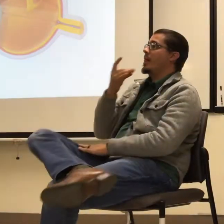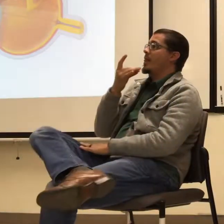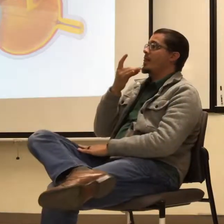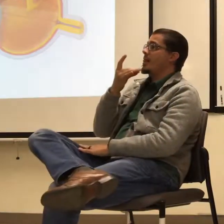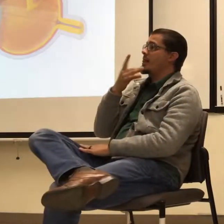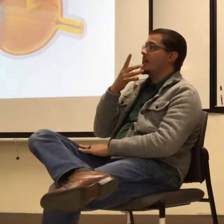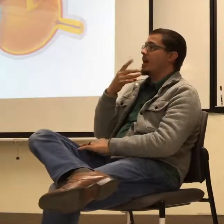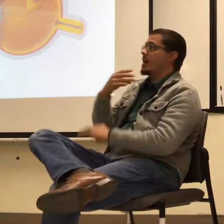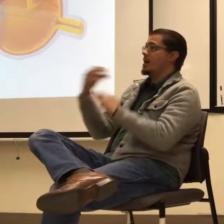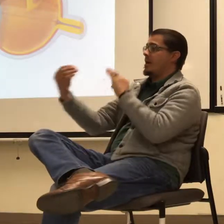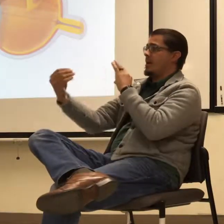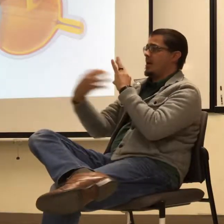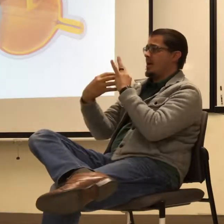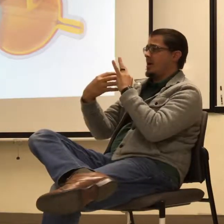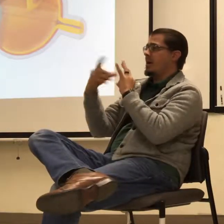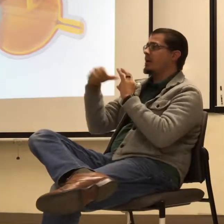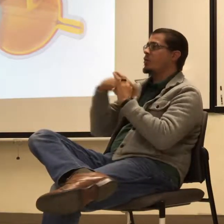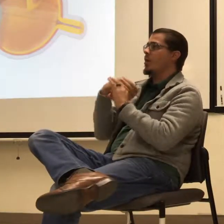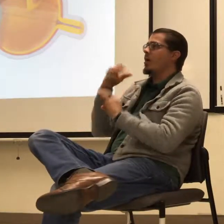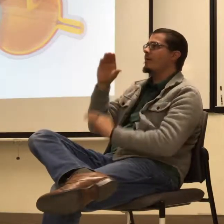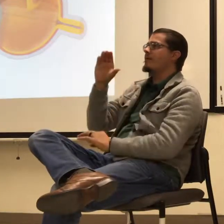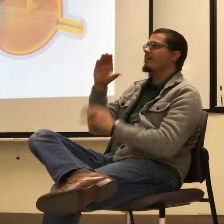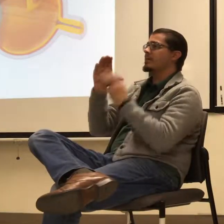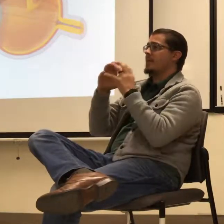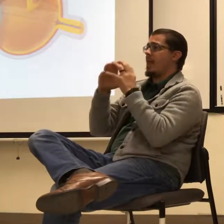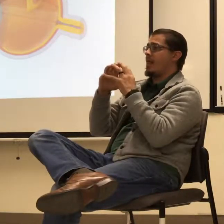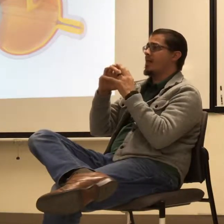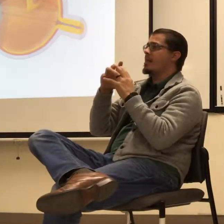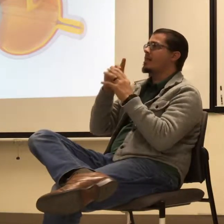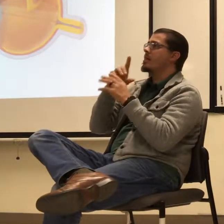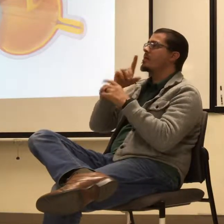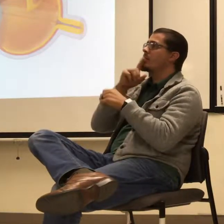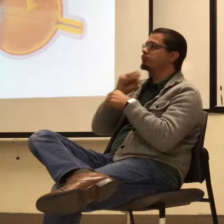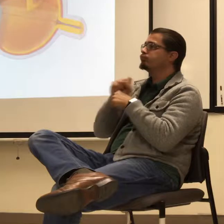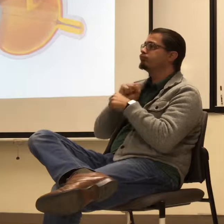have cells that can actually